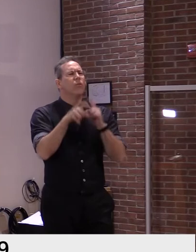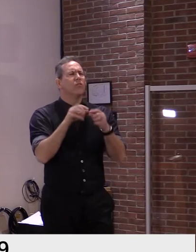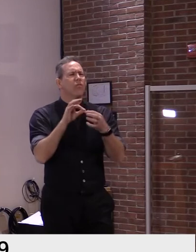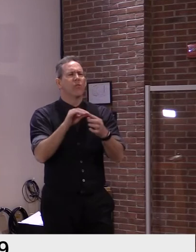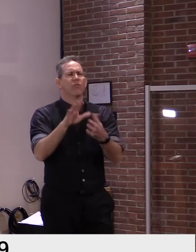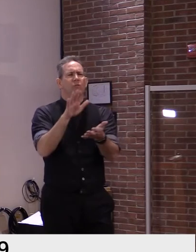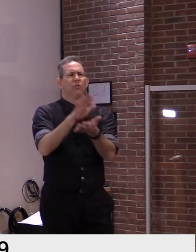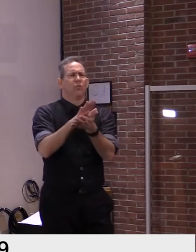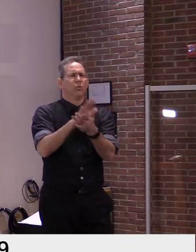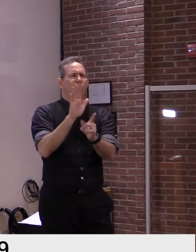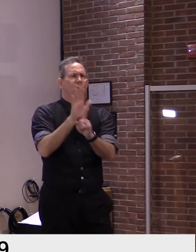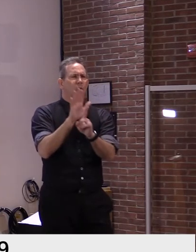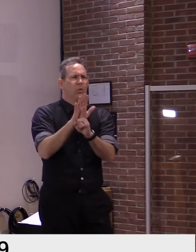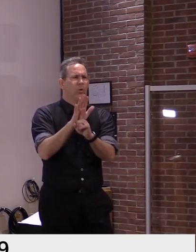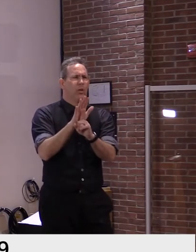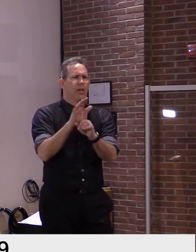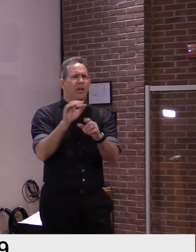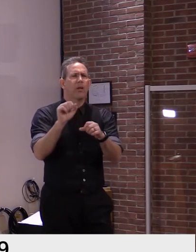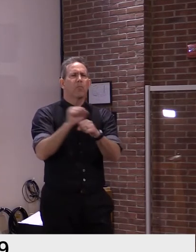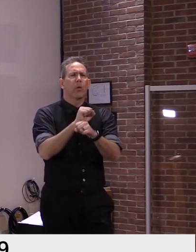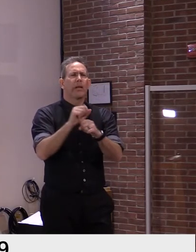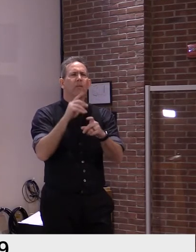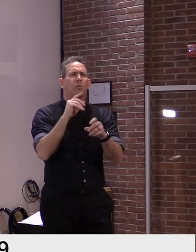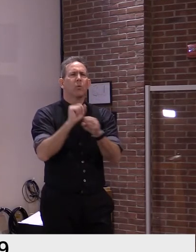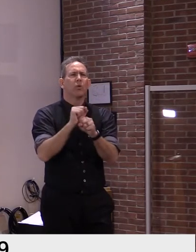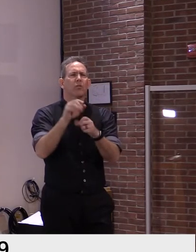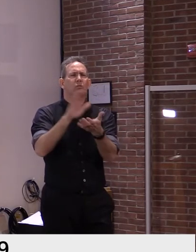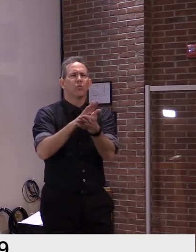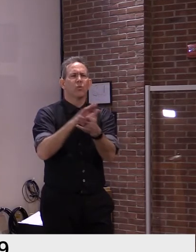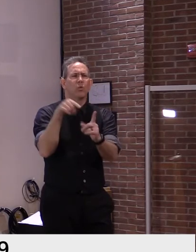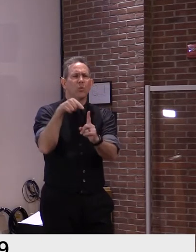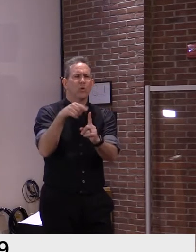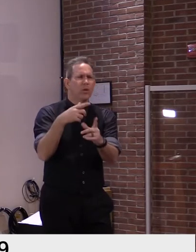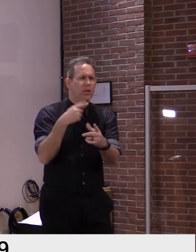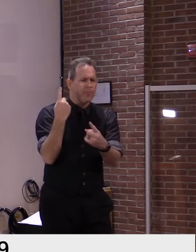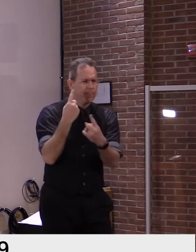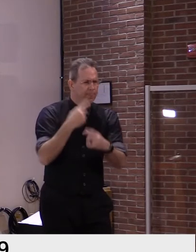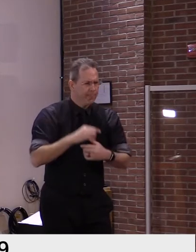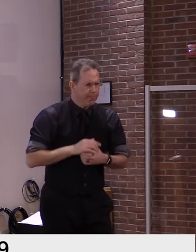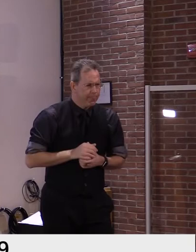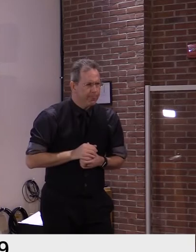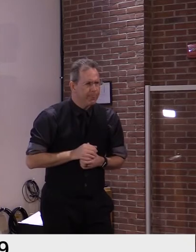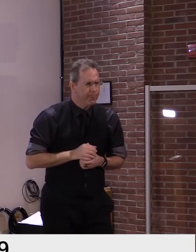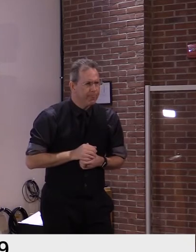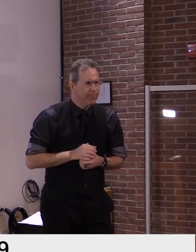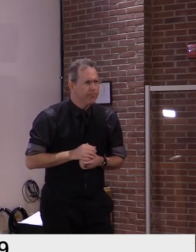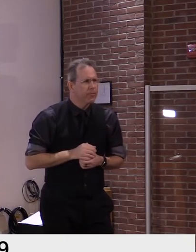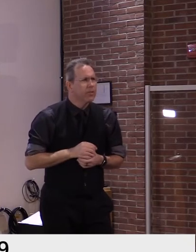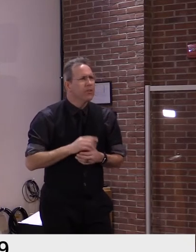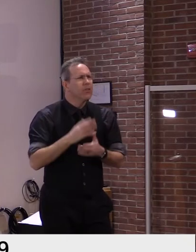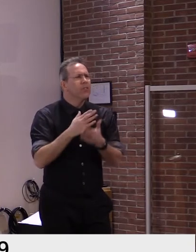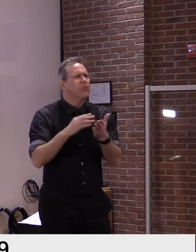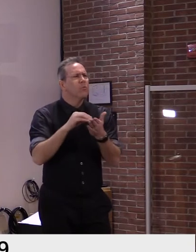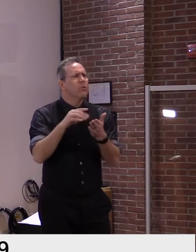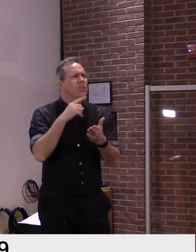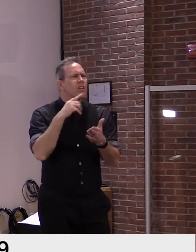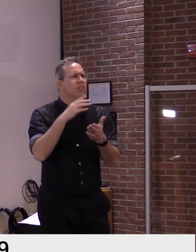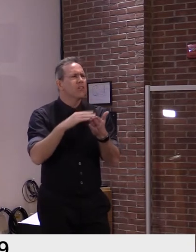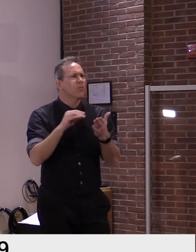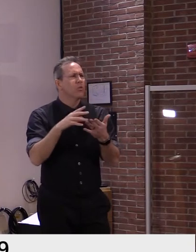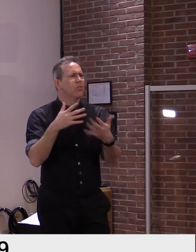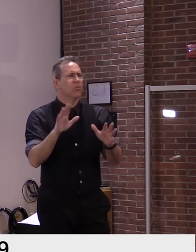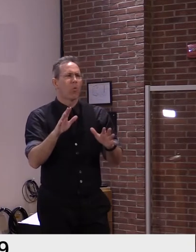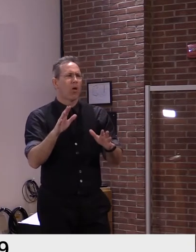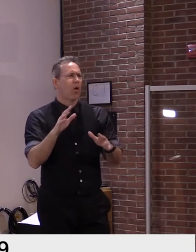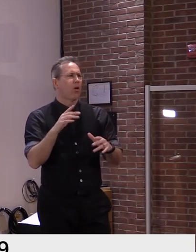where students who have opted into all remote instruction fit into this. Is